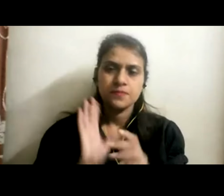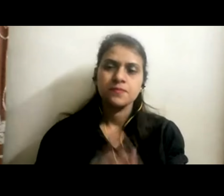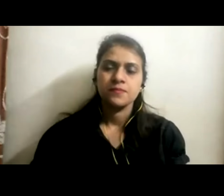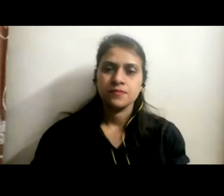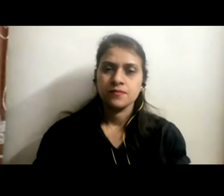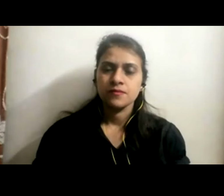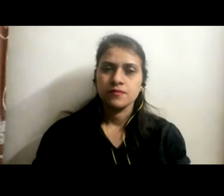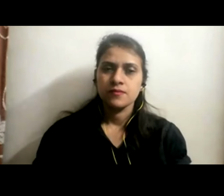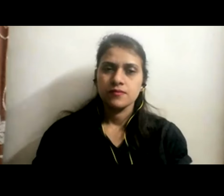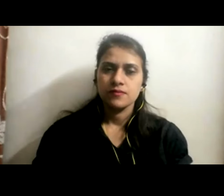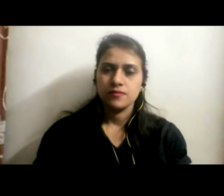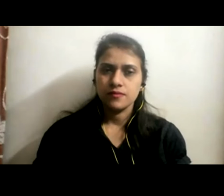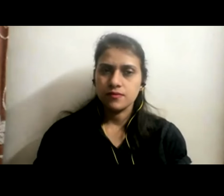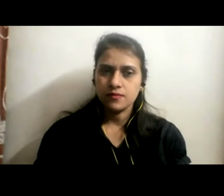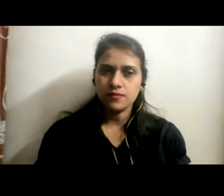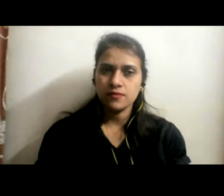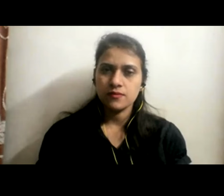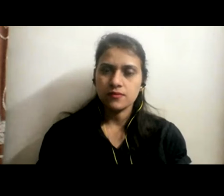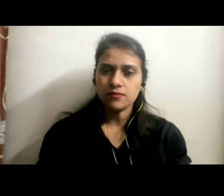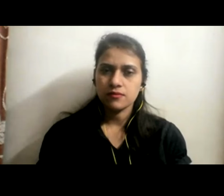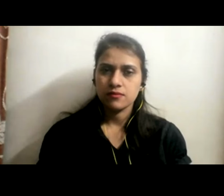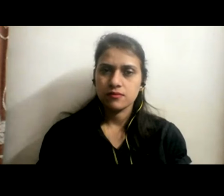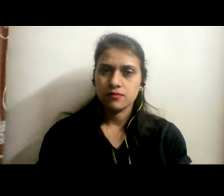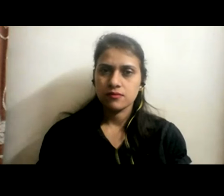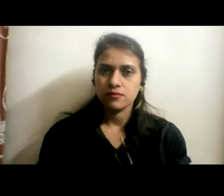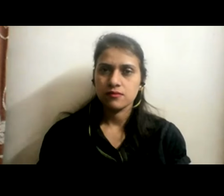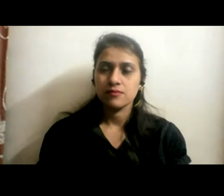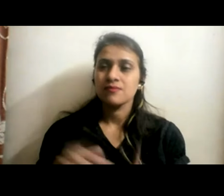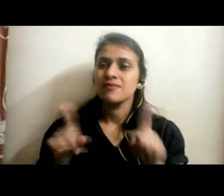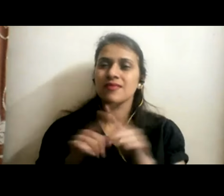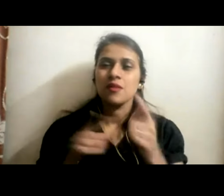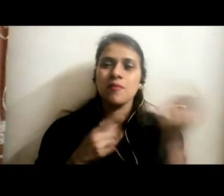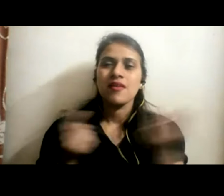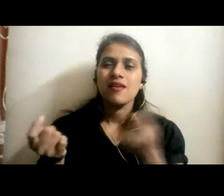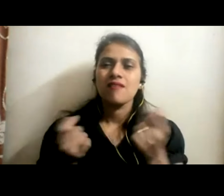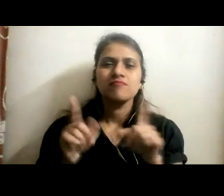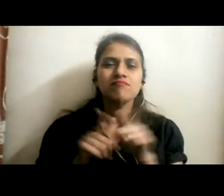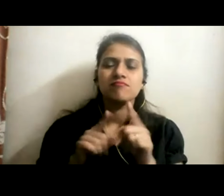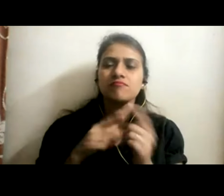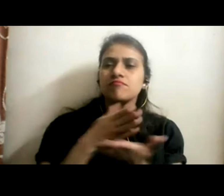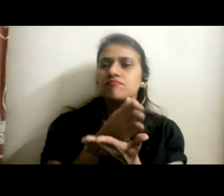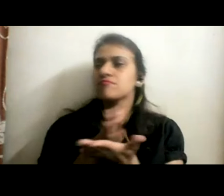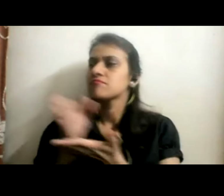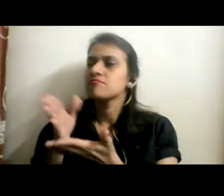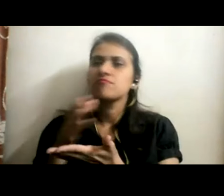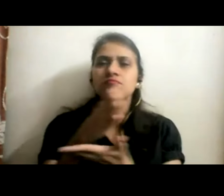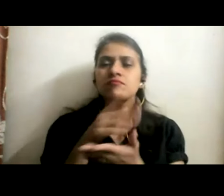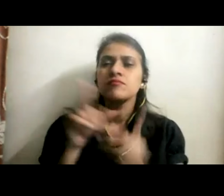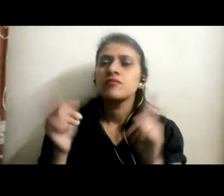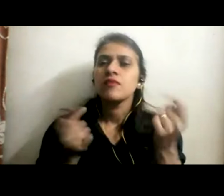I just act as a driver, giving it direction now and then, but letting the participants